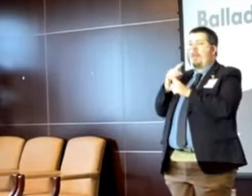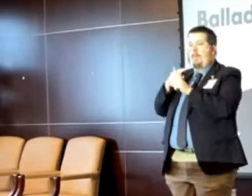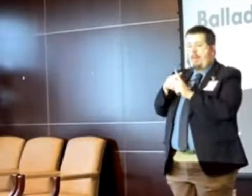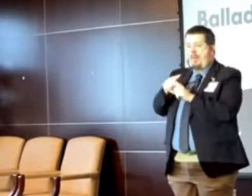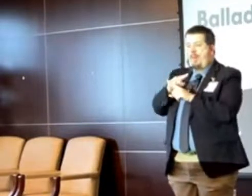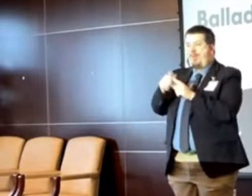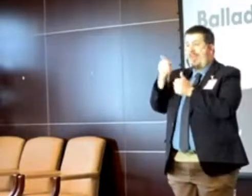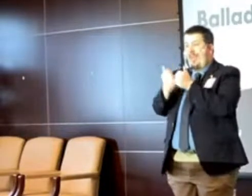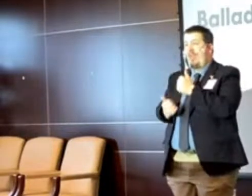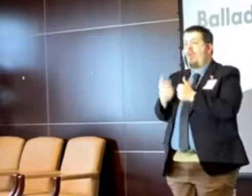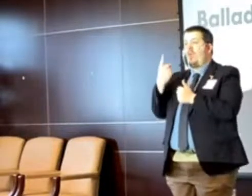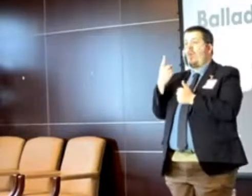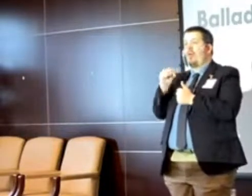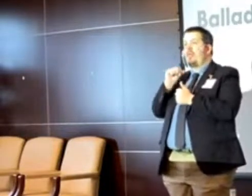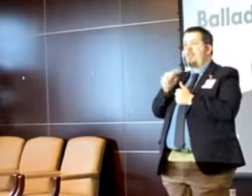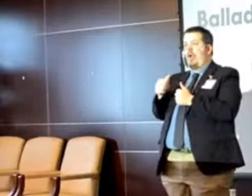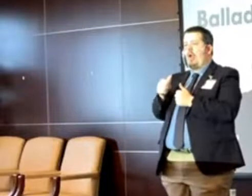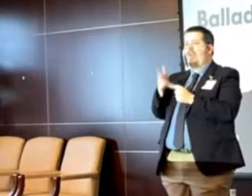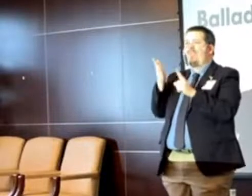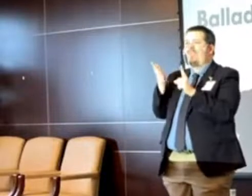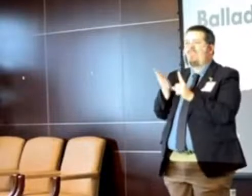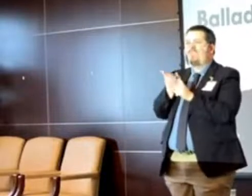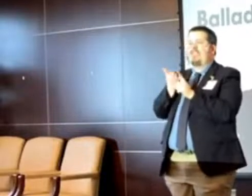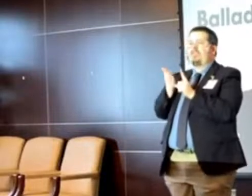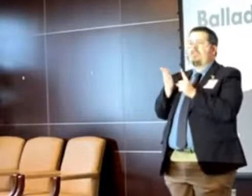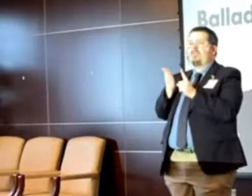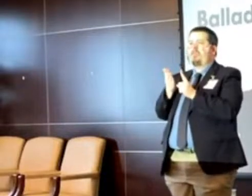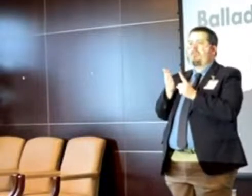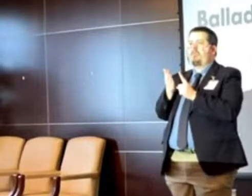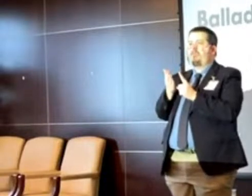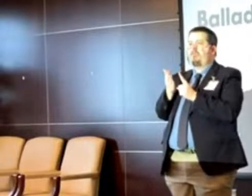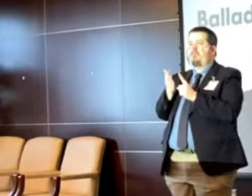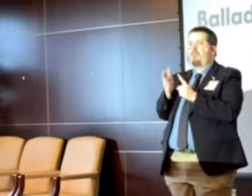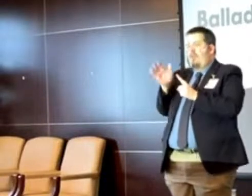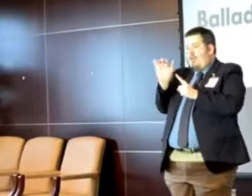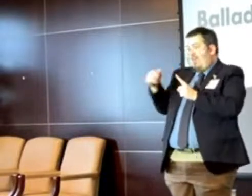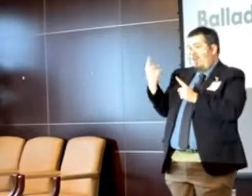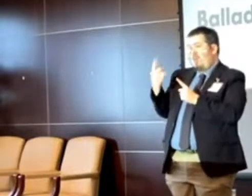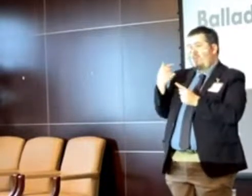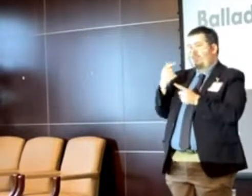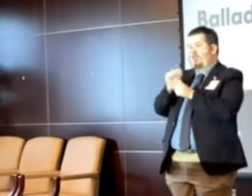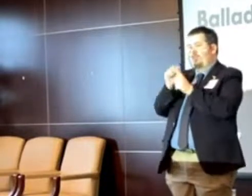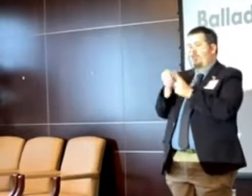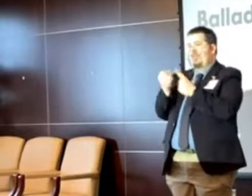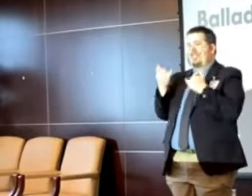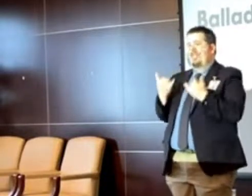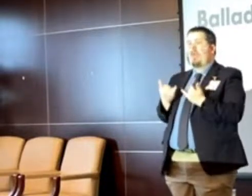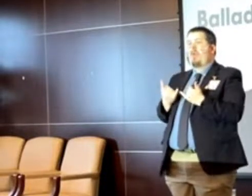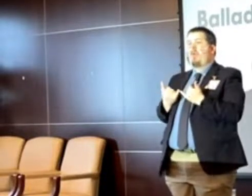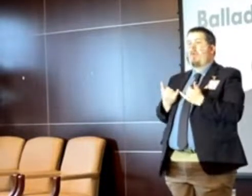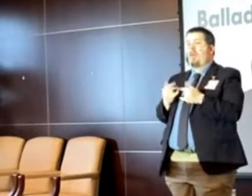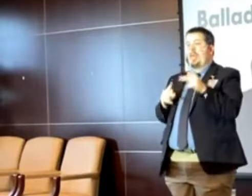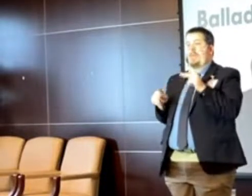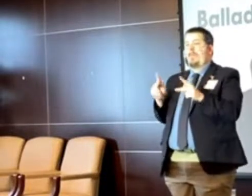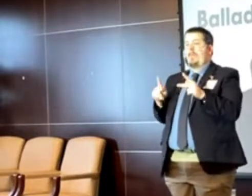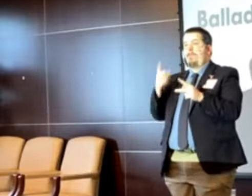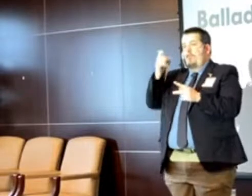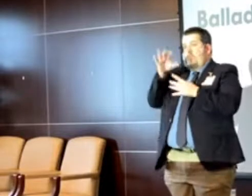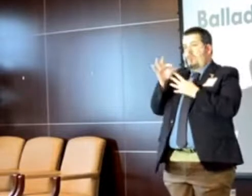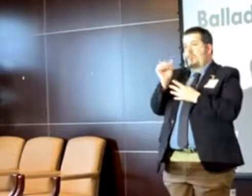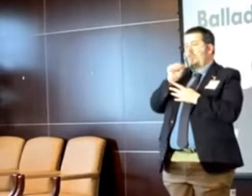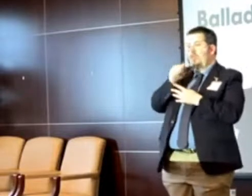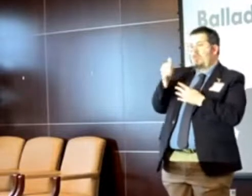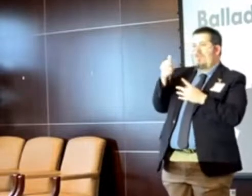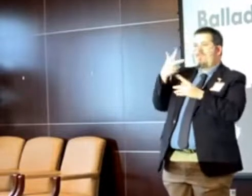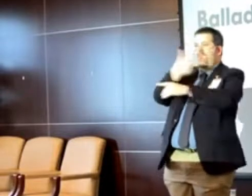is not necessarily yet convinced. And that's just where we're at. These people, just because they've chosen not to